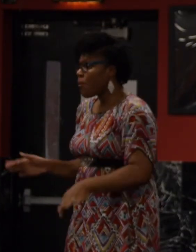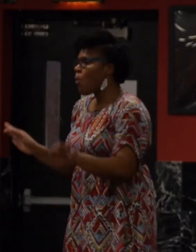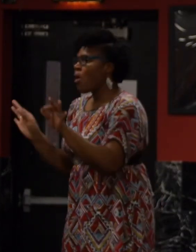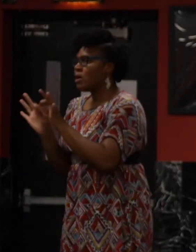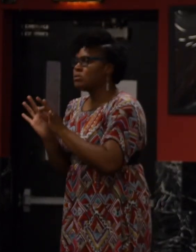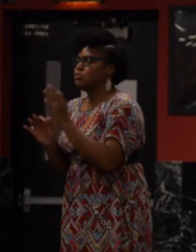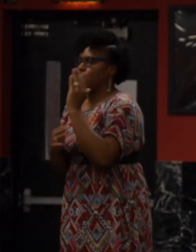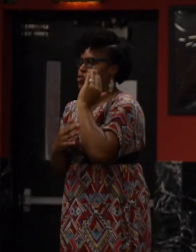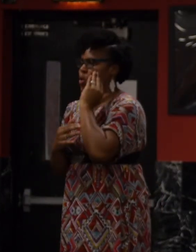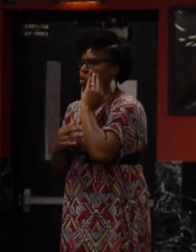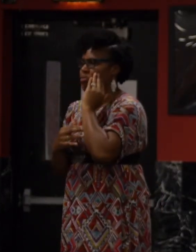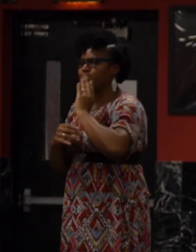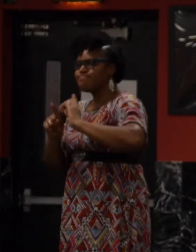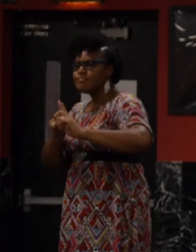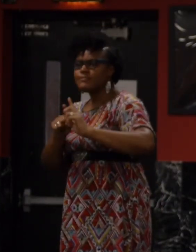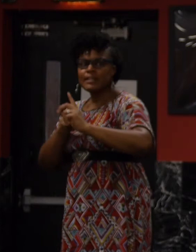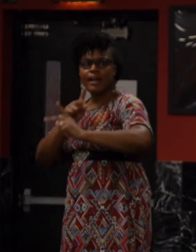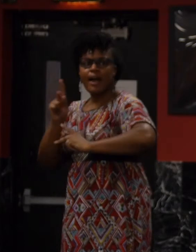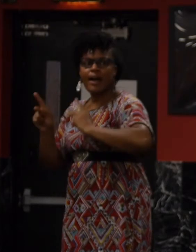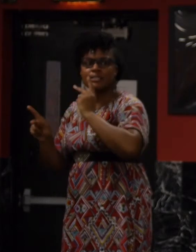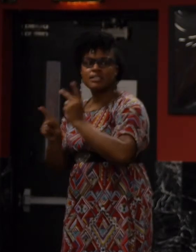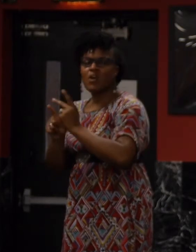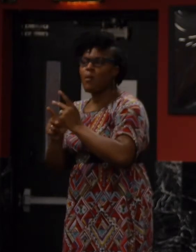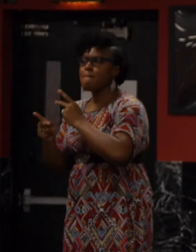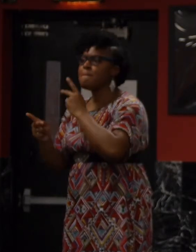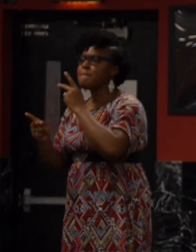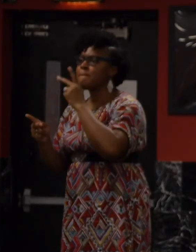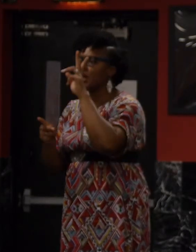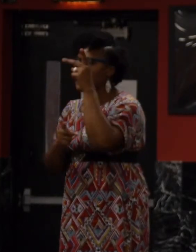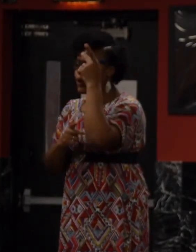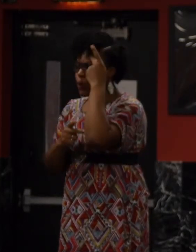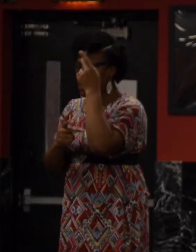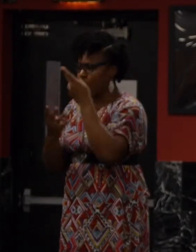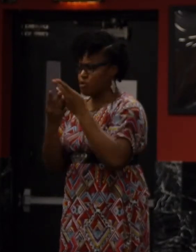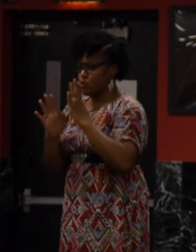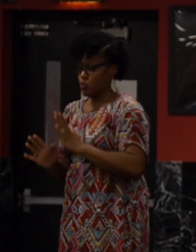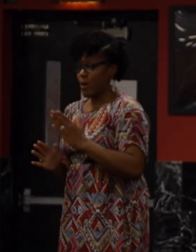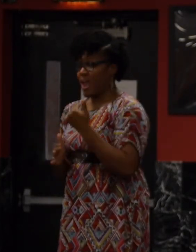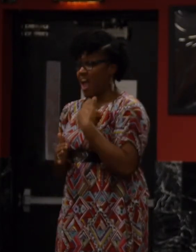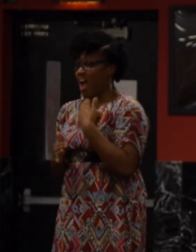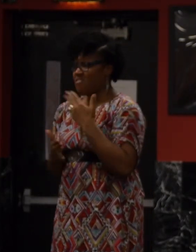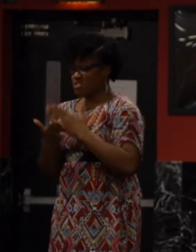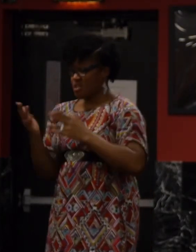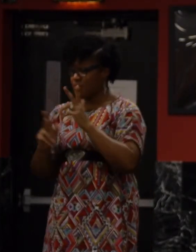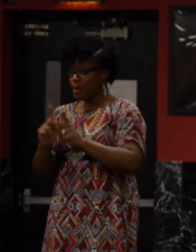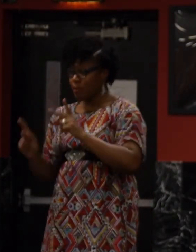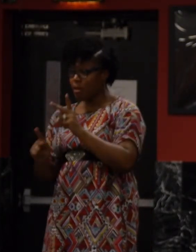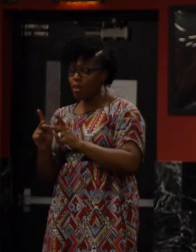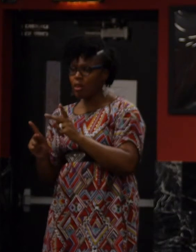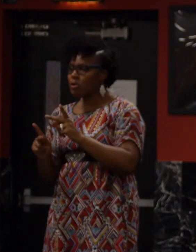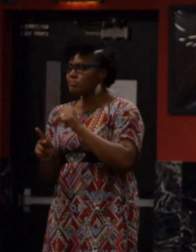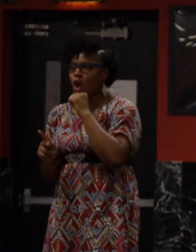the different kinds of political prisoners, if you will, because we have folks who not only